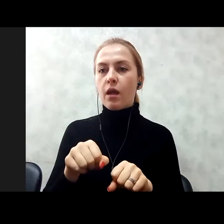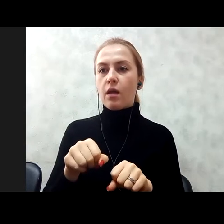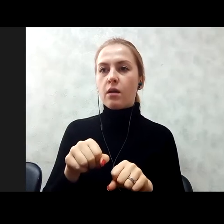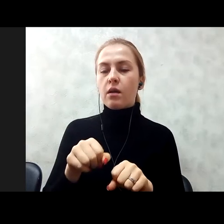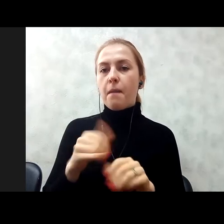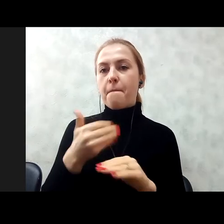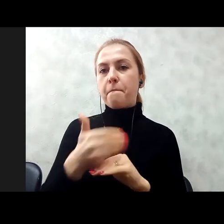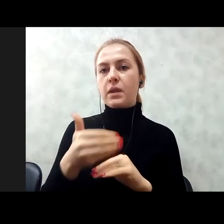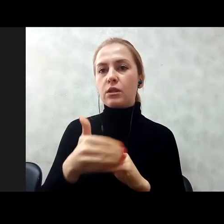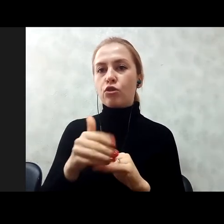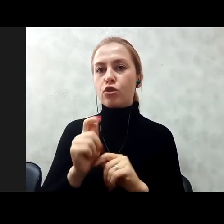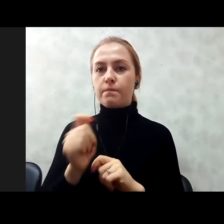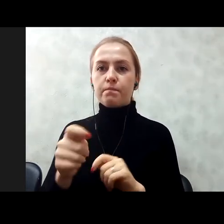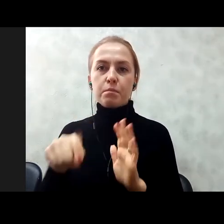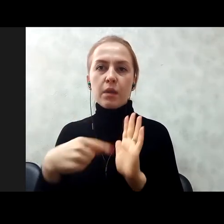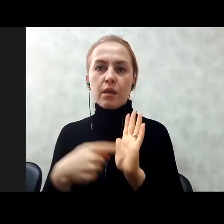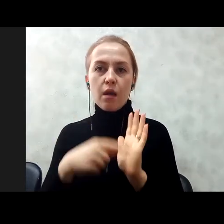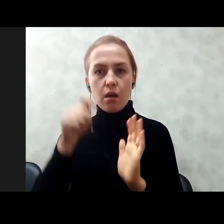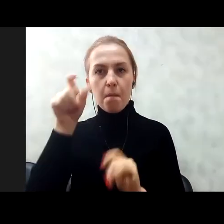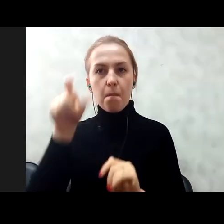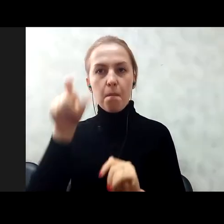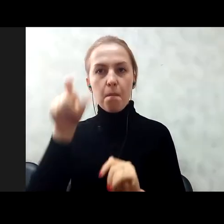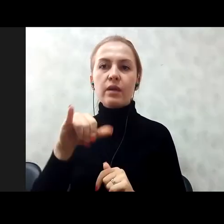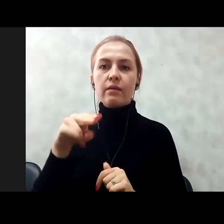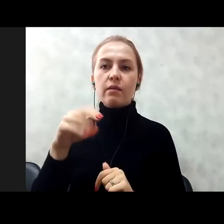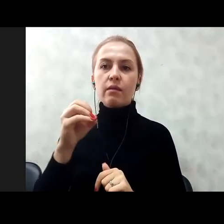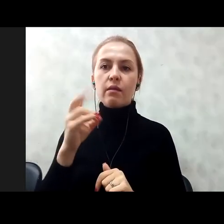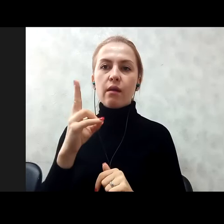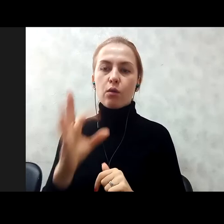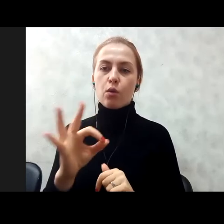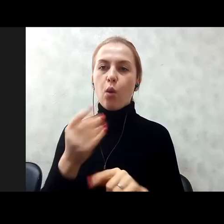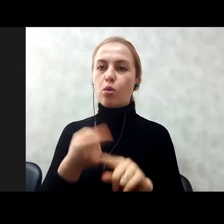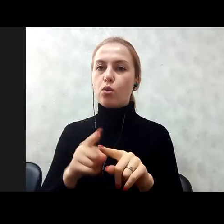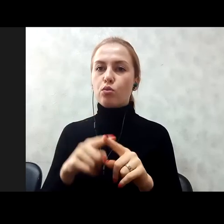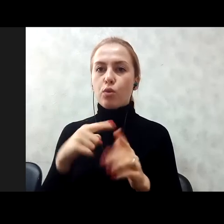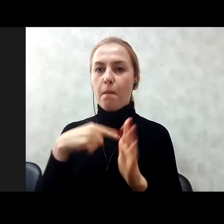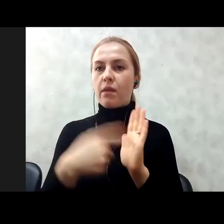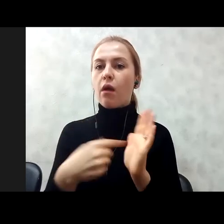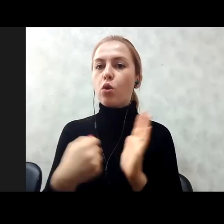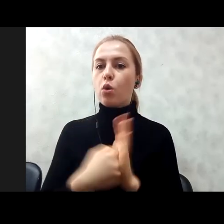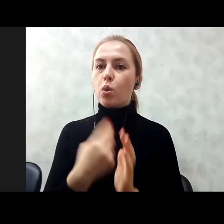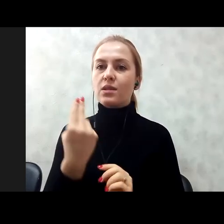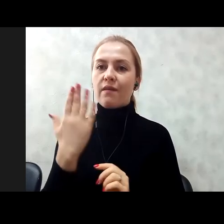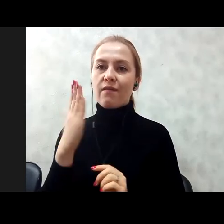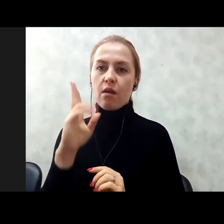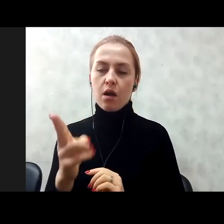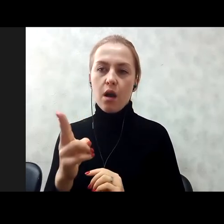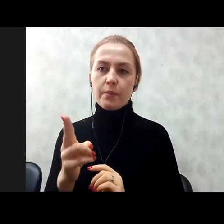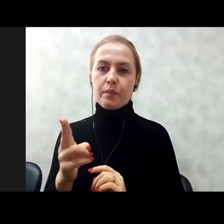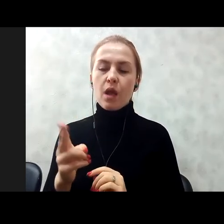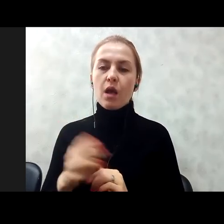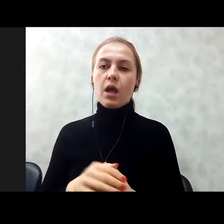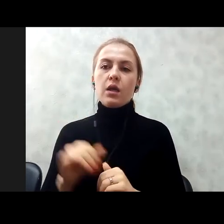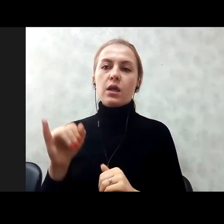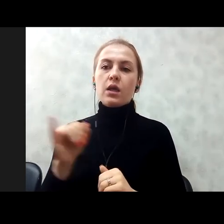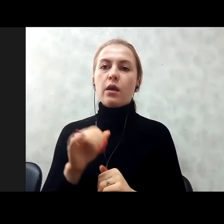see the question, please also have that in mind for your presentation. And if Olga Ivazovska or Alexei Kozhel want